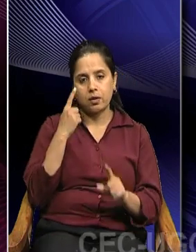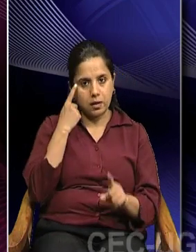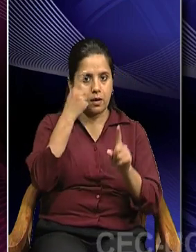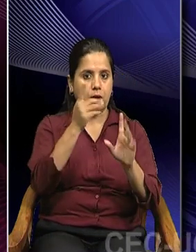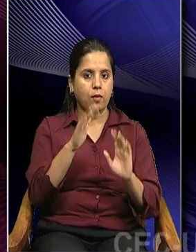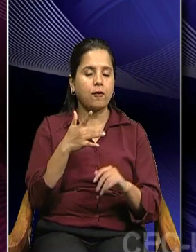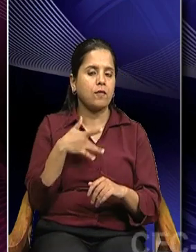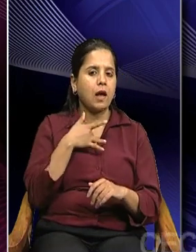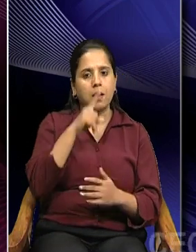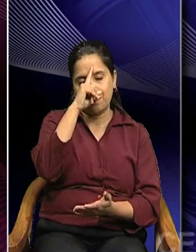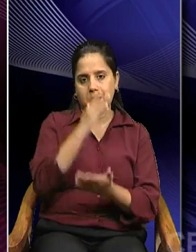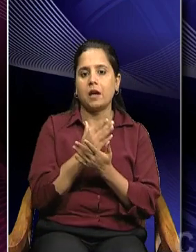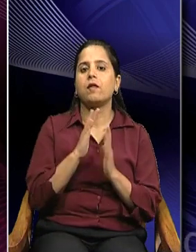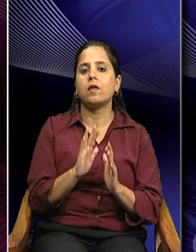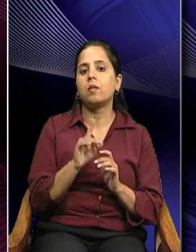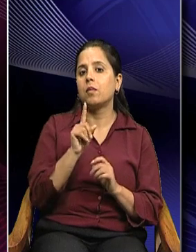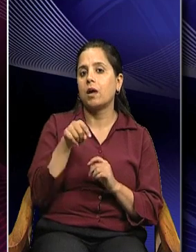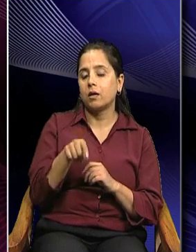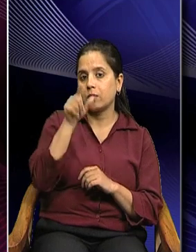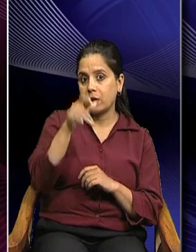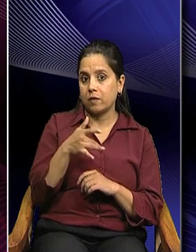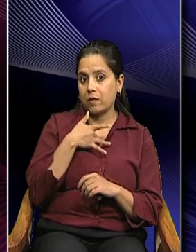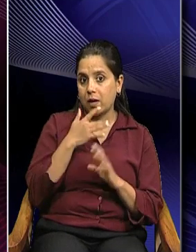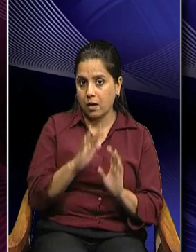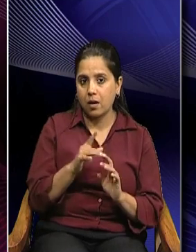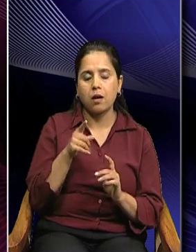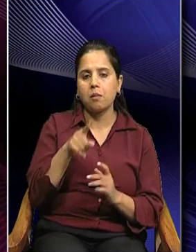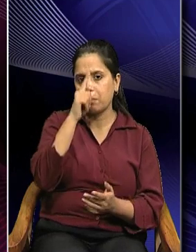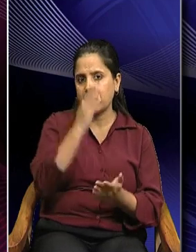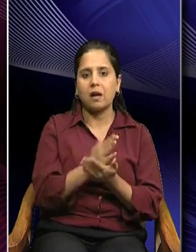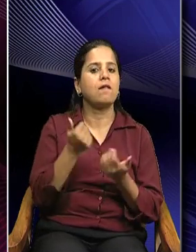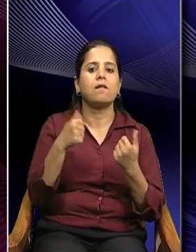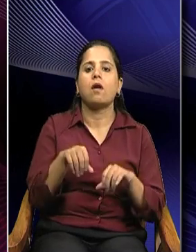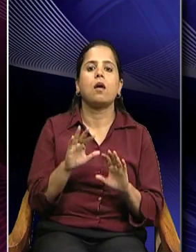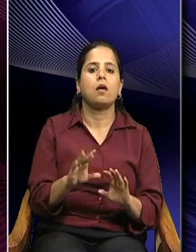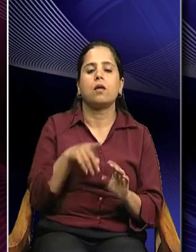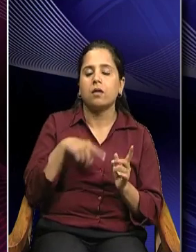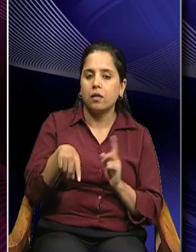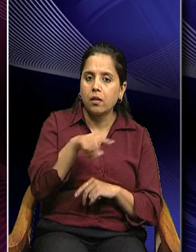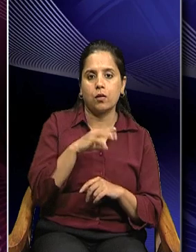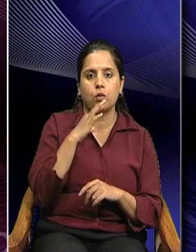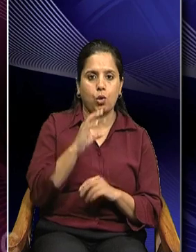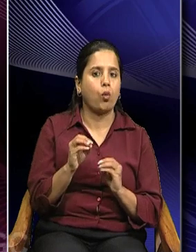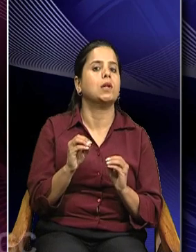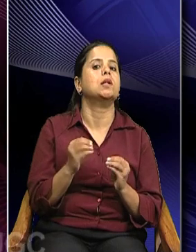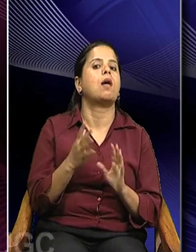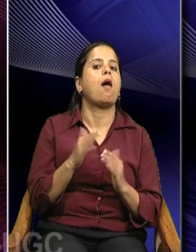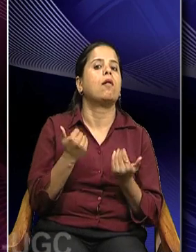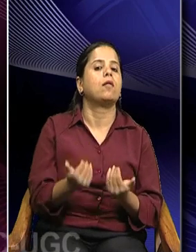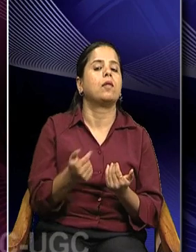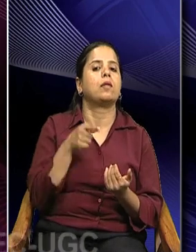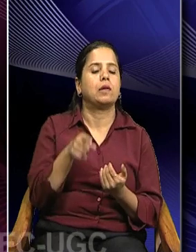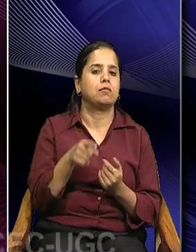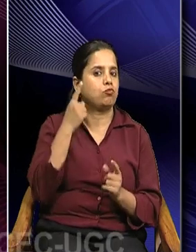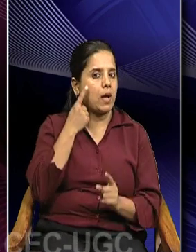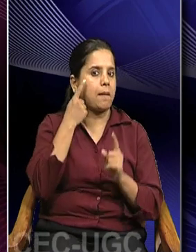that feeling is believing, unless a person feels, he or she can't believe. So that became the key